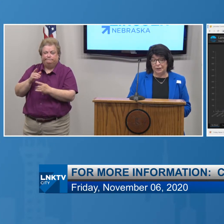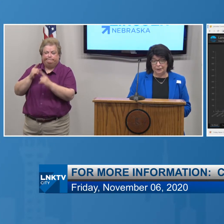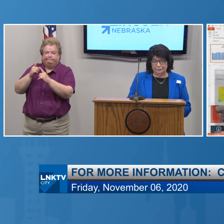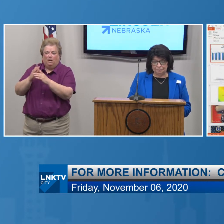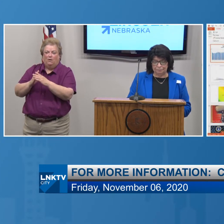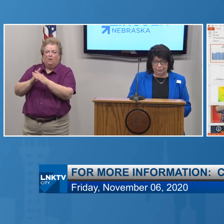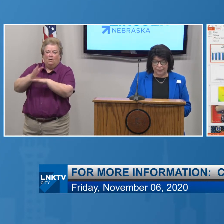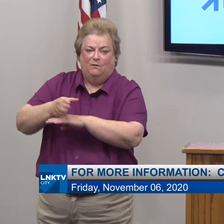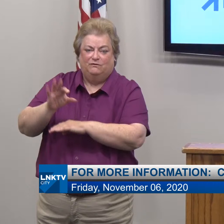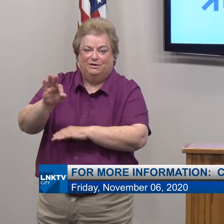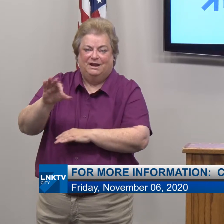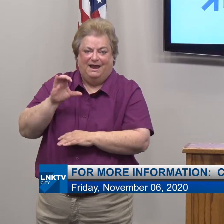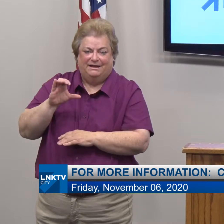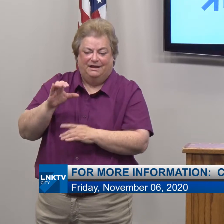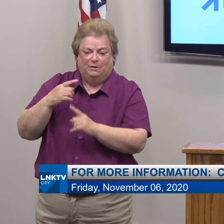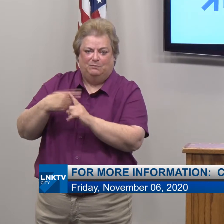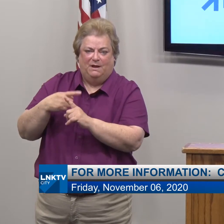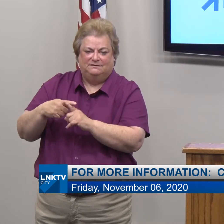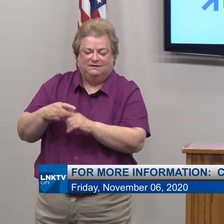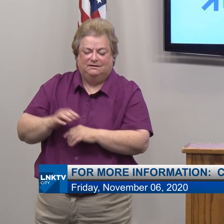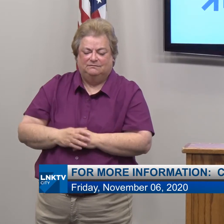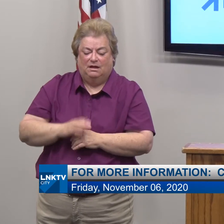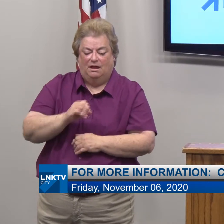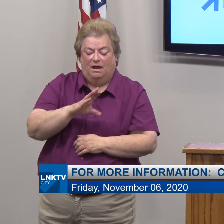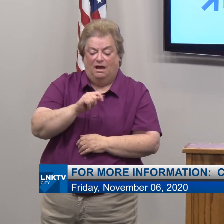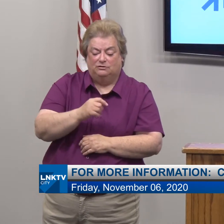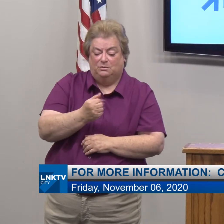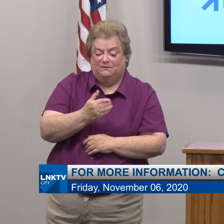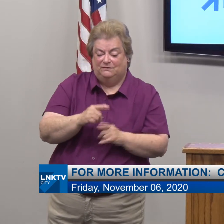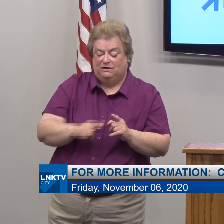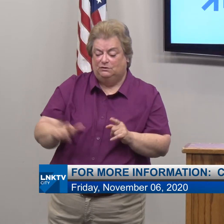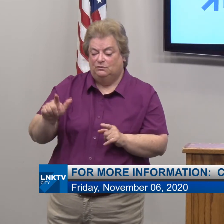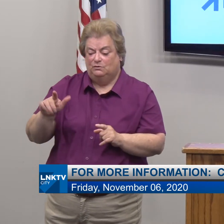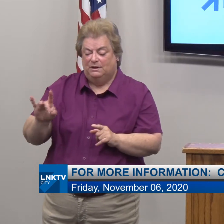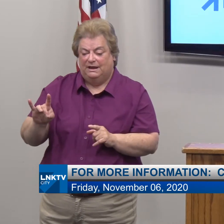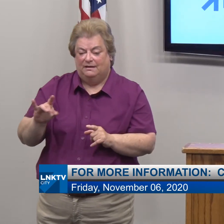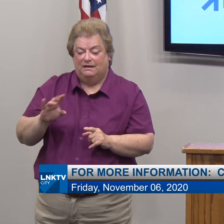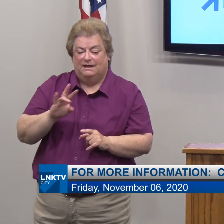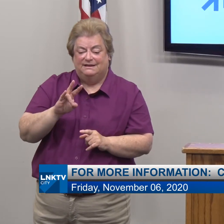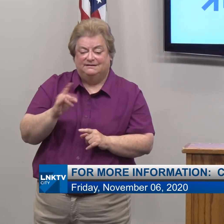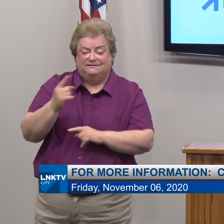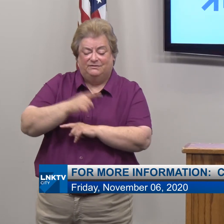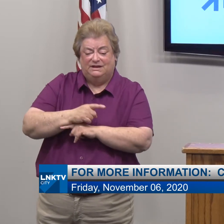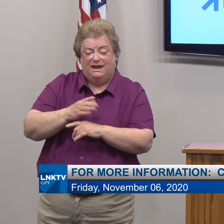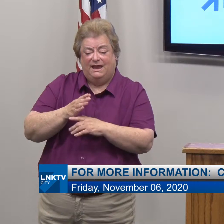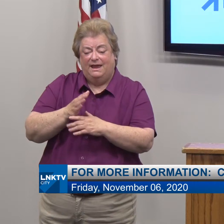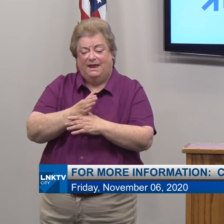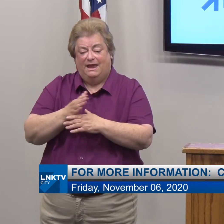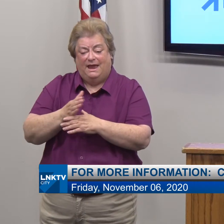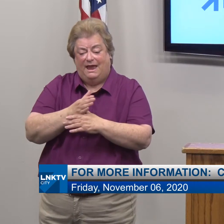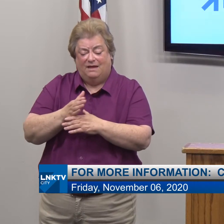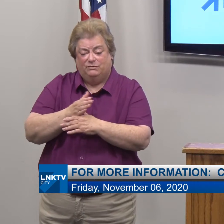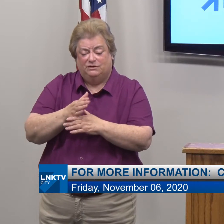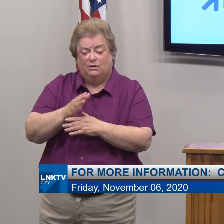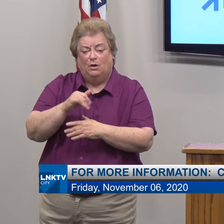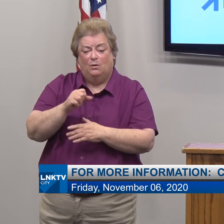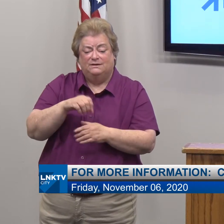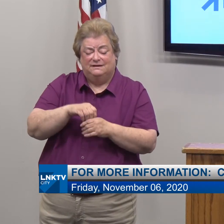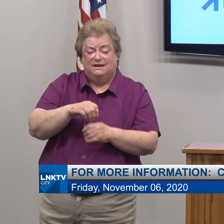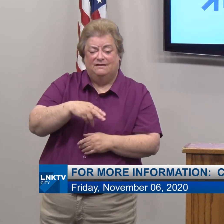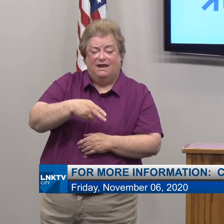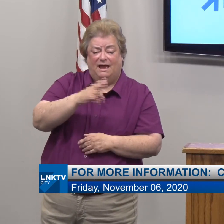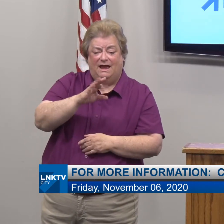this week. From October 15th through the 28th, our 7-day rolling average of new cases was in the upper